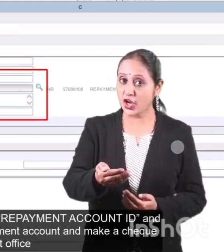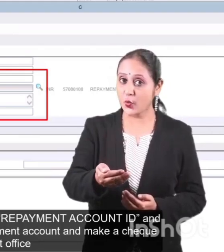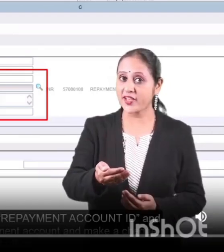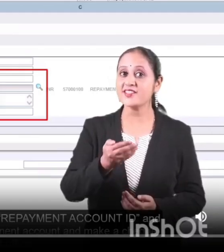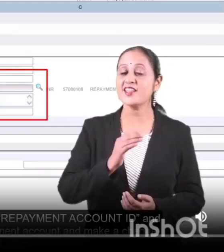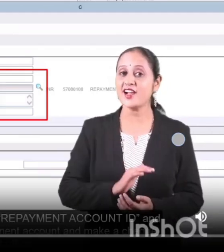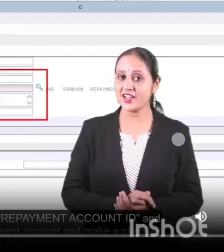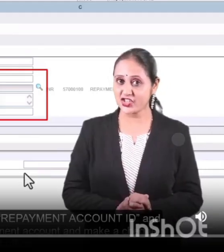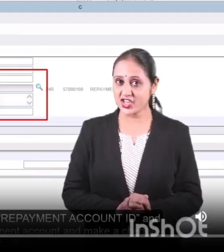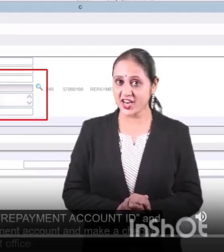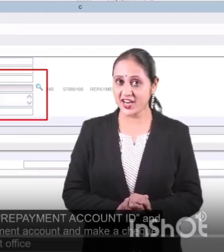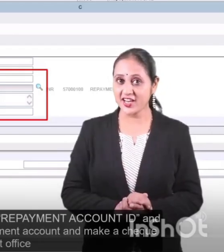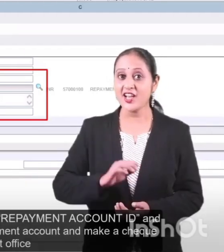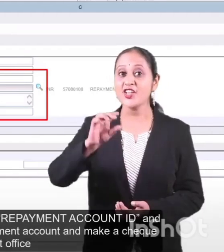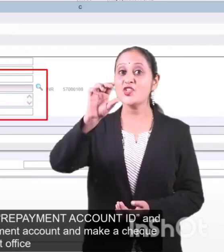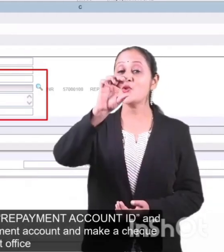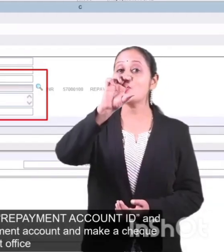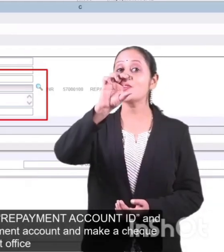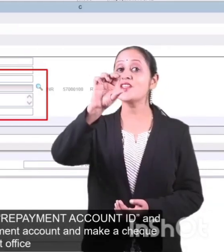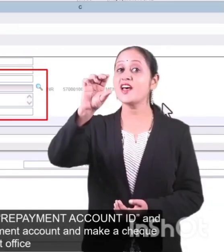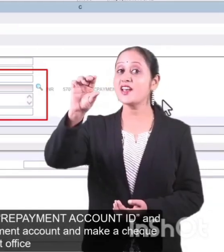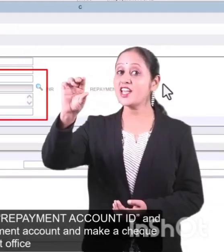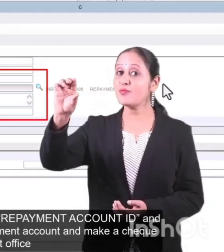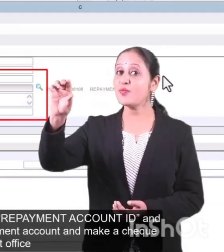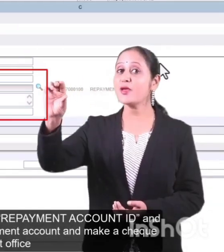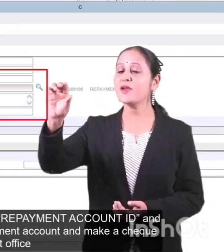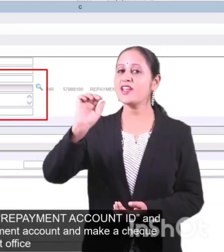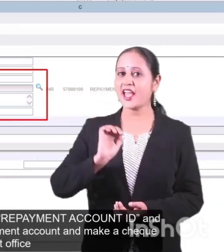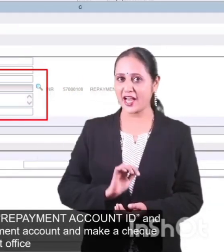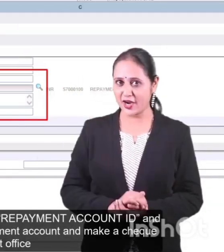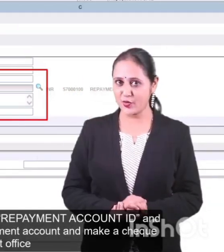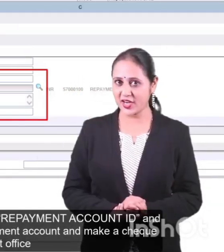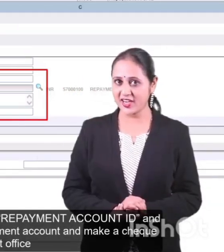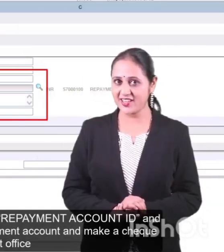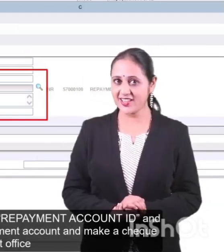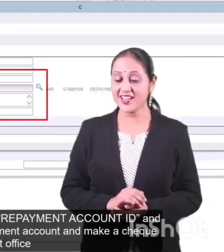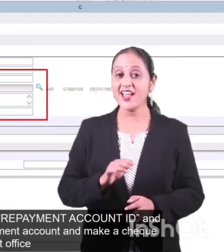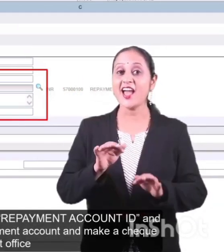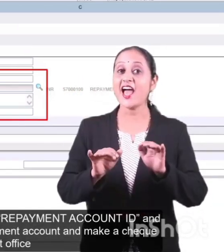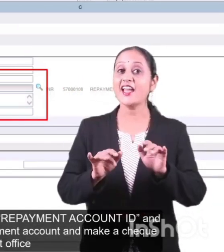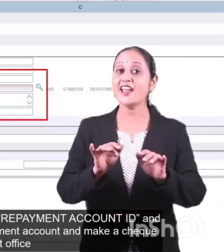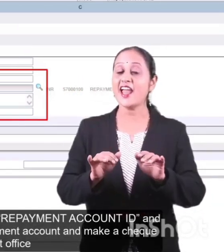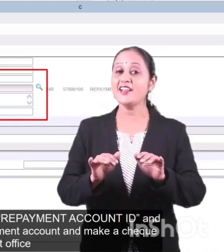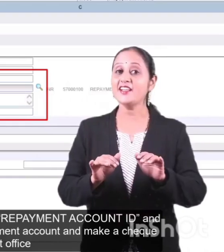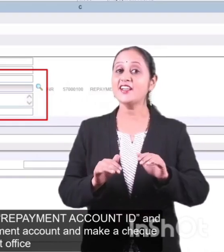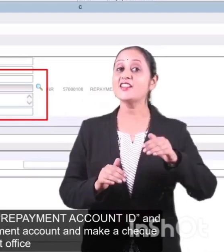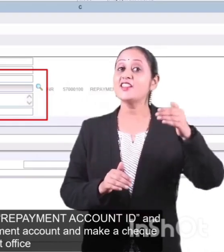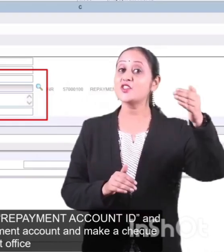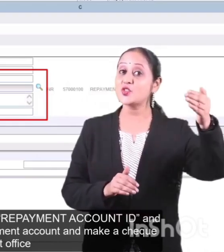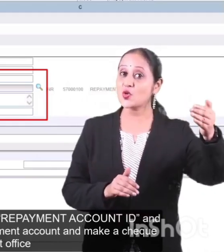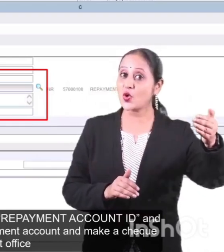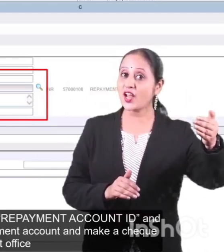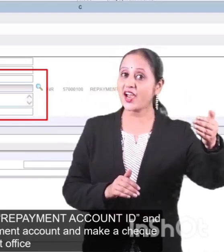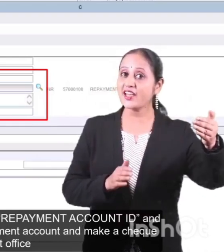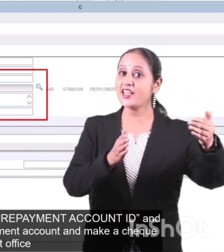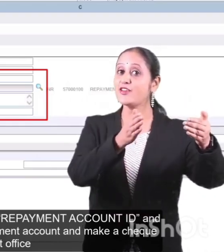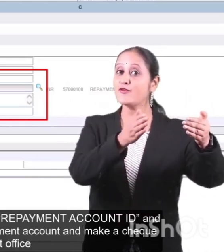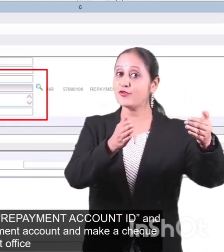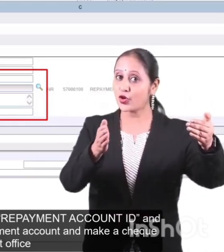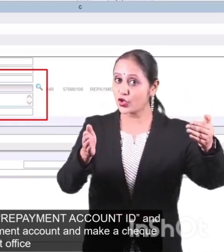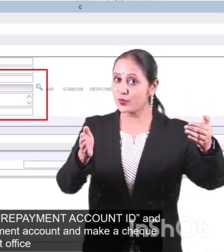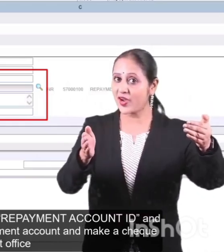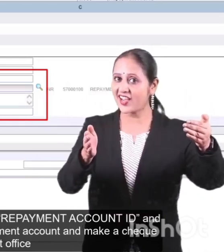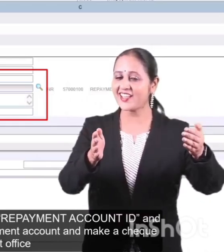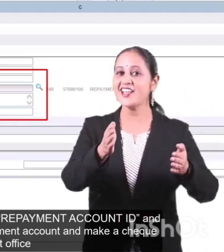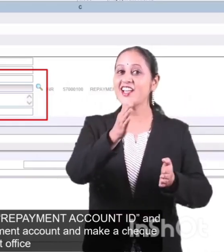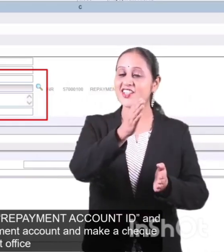the customer is requesting a check, choose repayment account ID and enter the